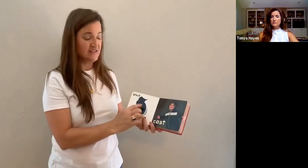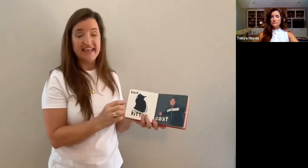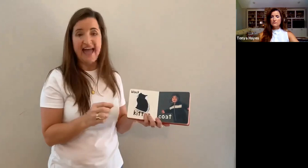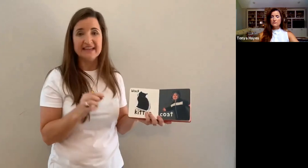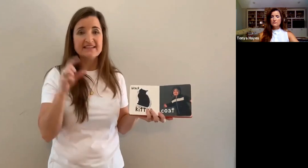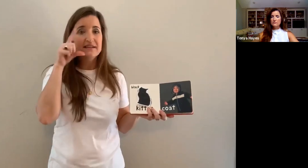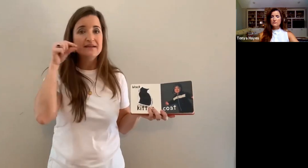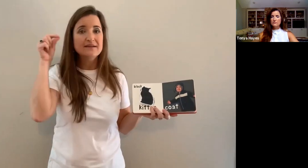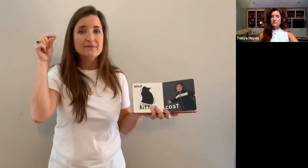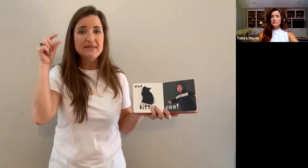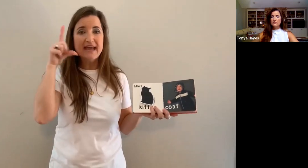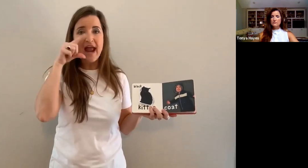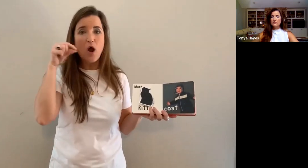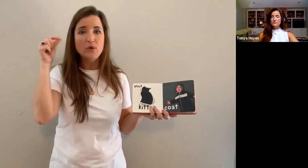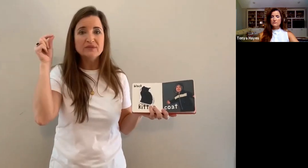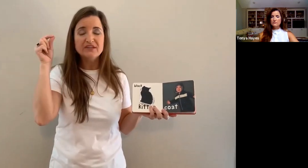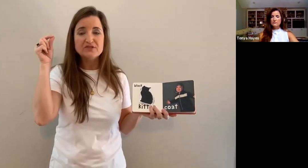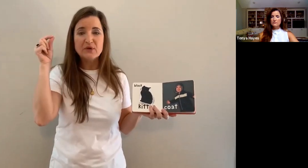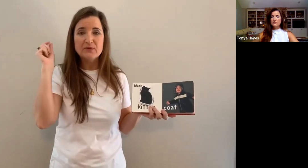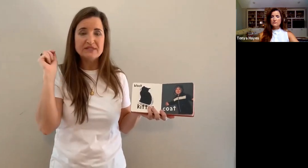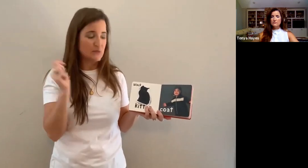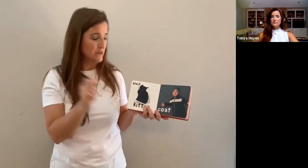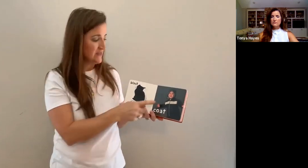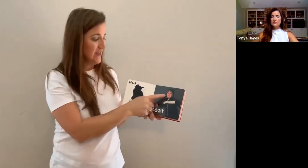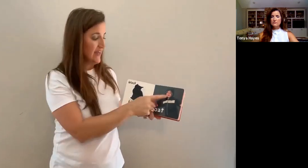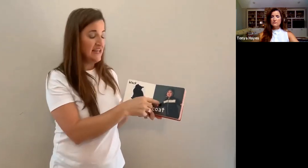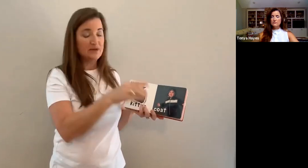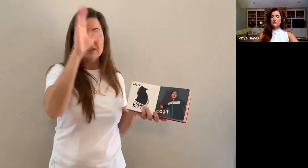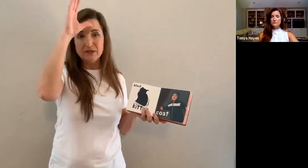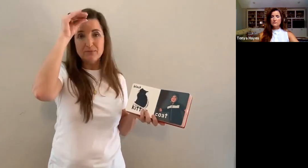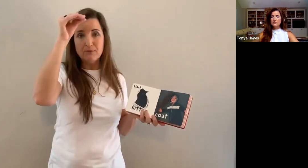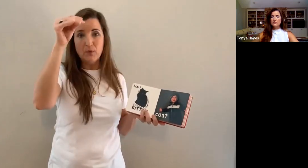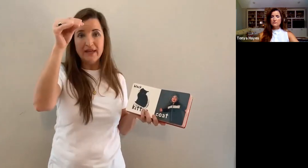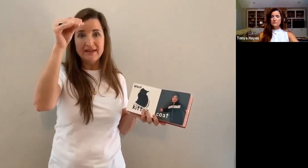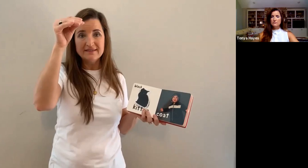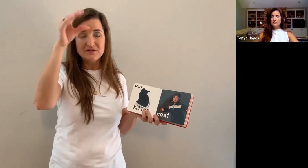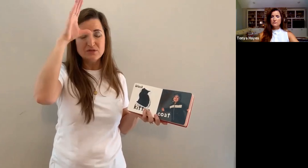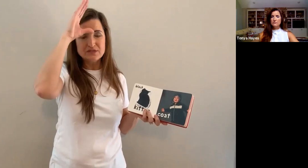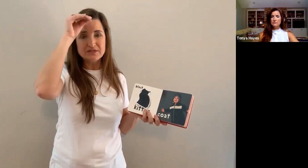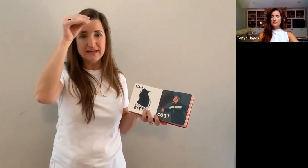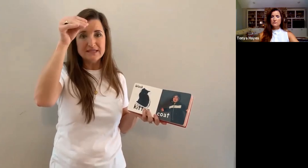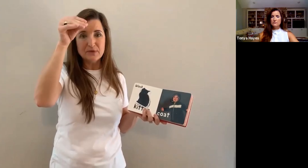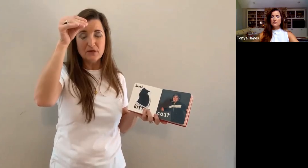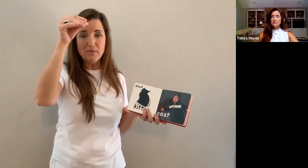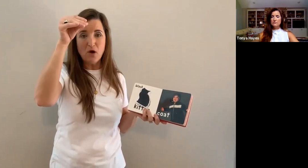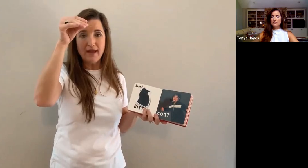Oh, there's the cat. Meow. Like you're showing the whiskers. And here's a little boy.